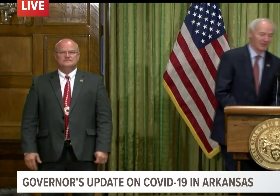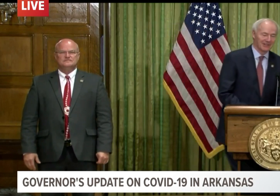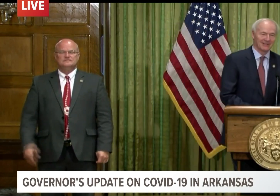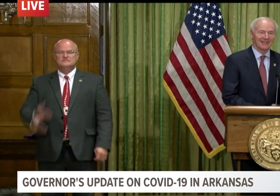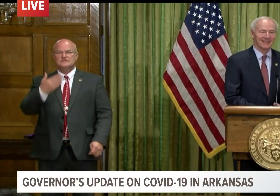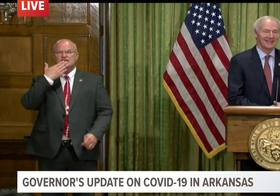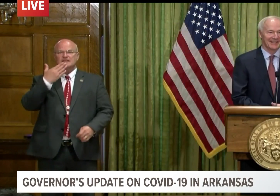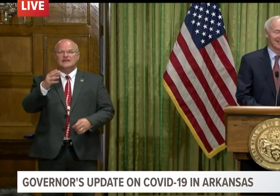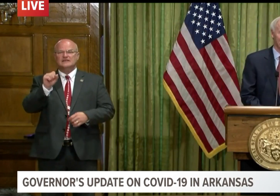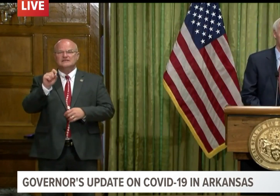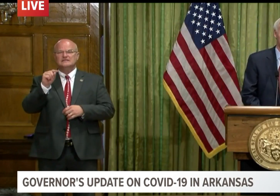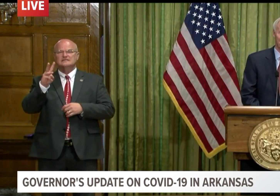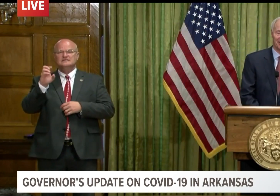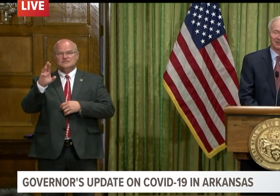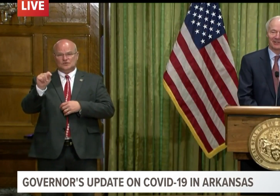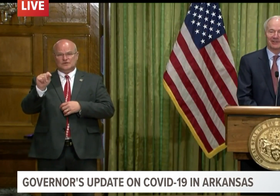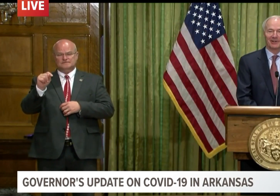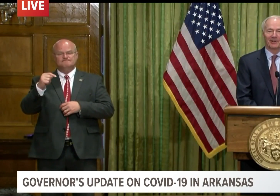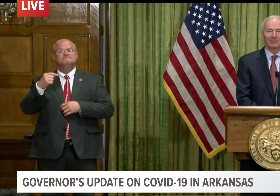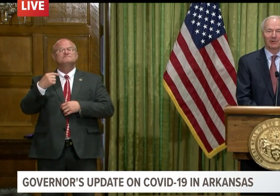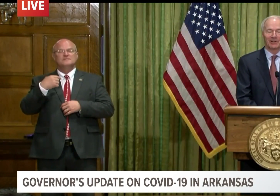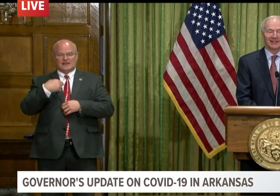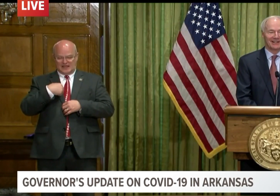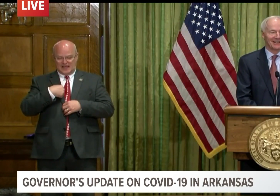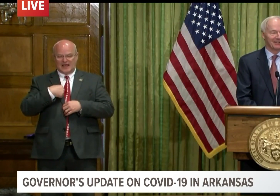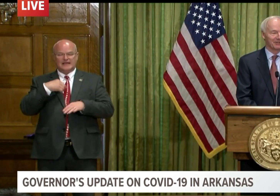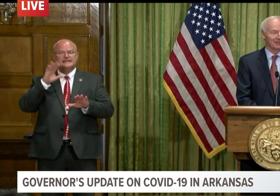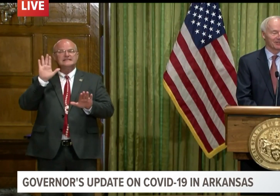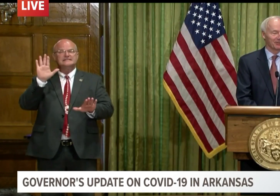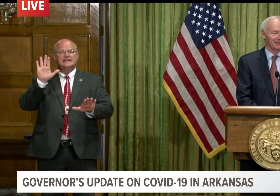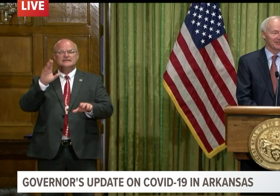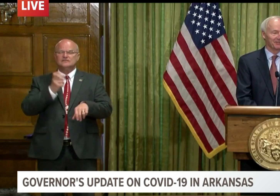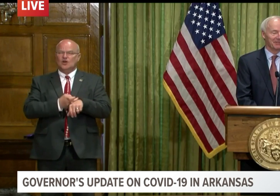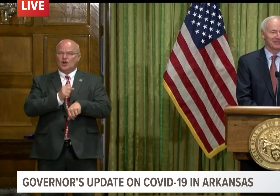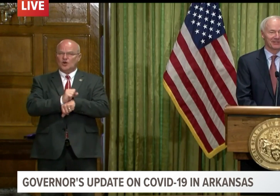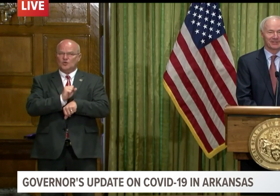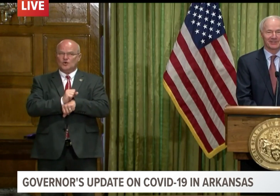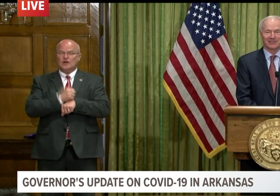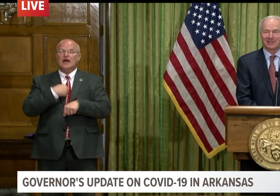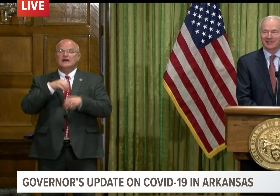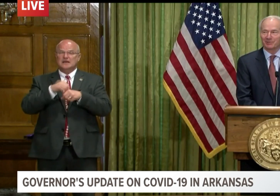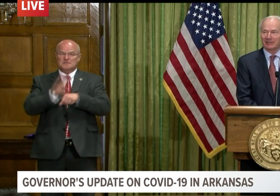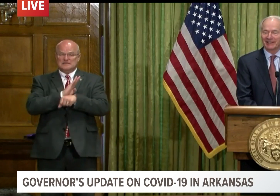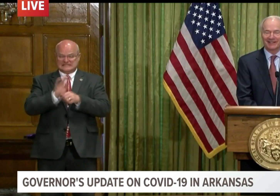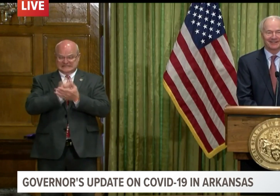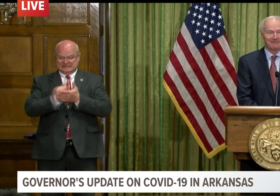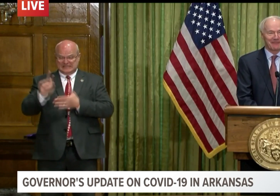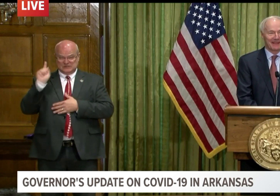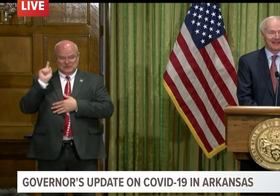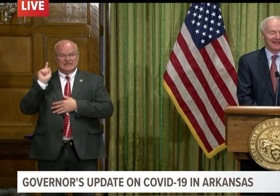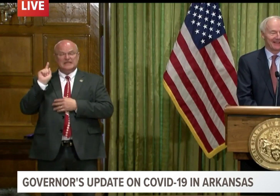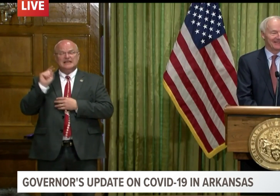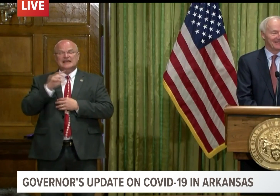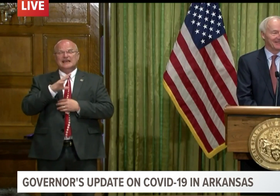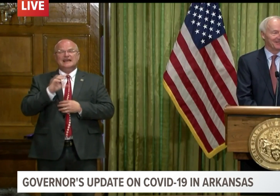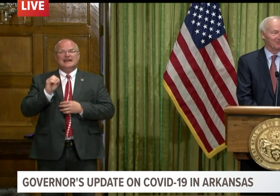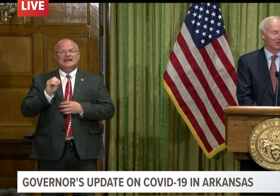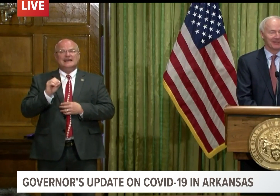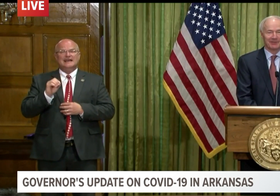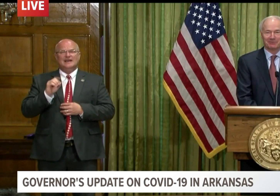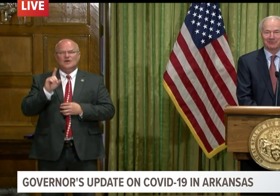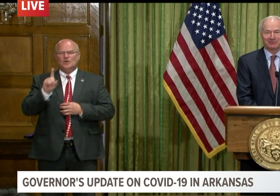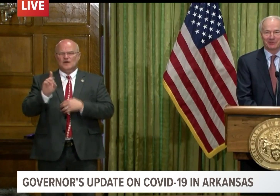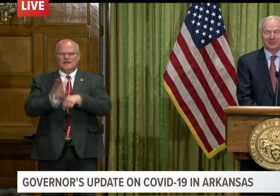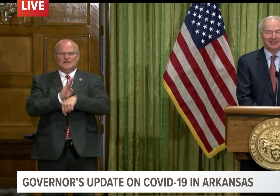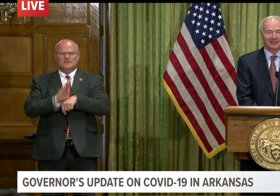Thank you, Stuart, and I can attest to their hard work. I was also in some businesses this last weekend, and